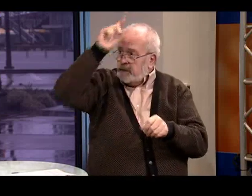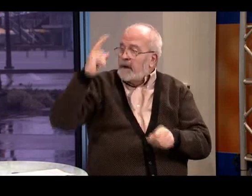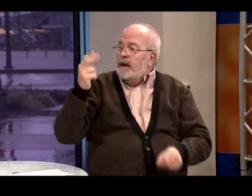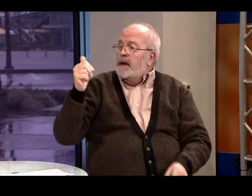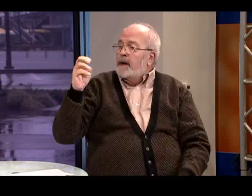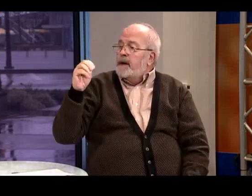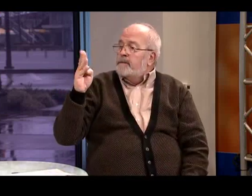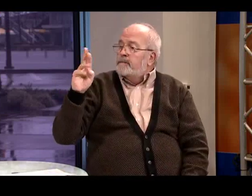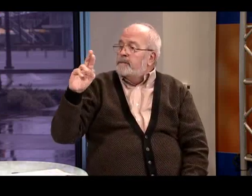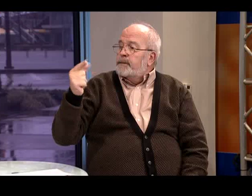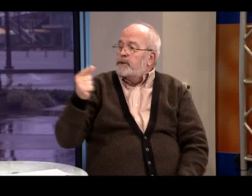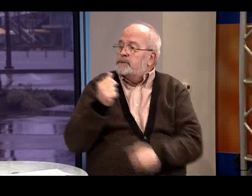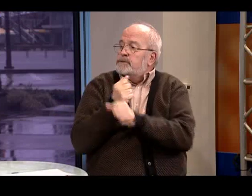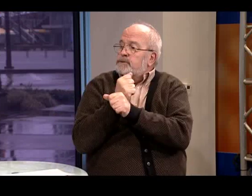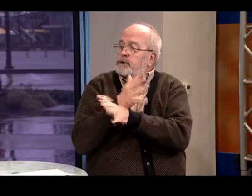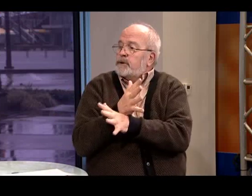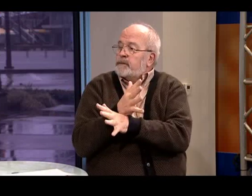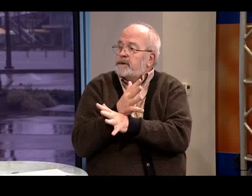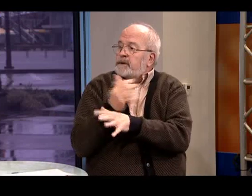in 2010.